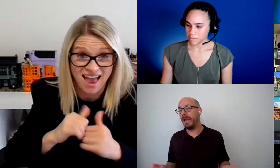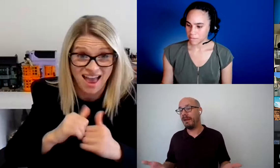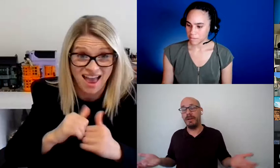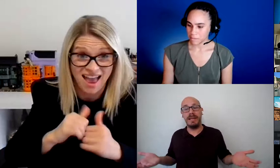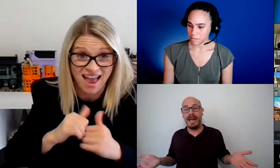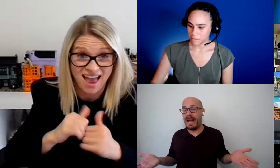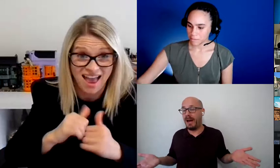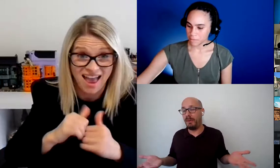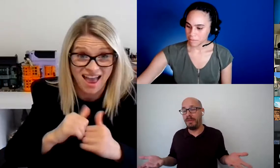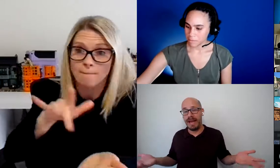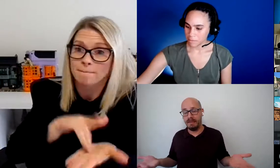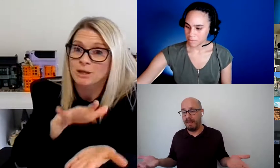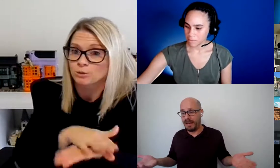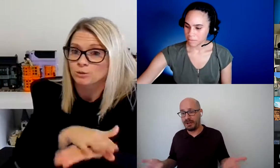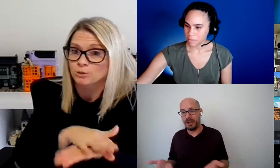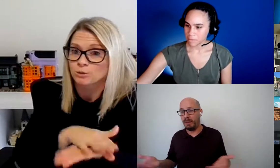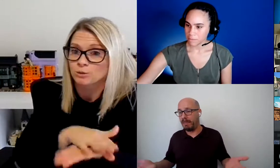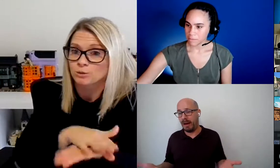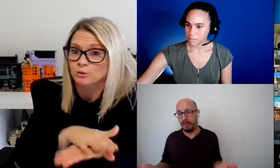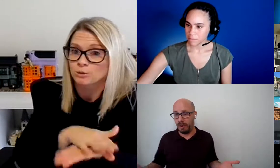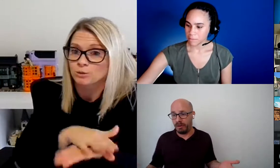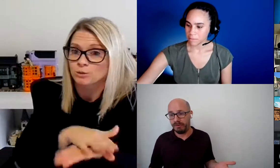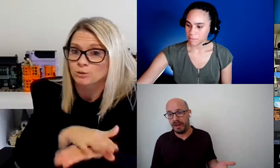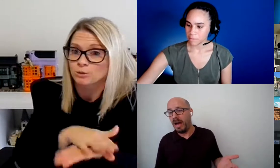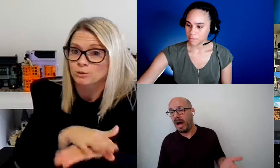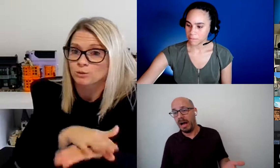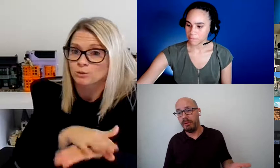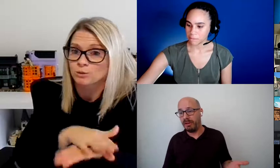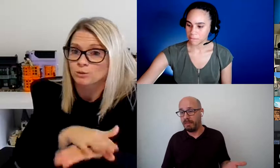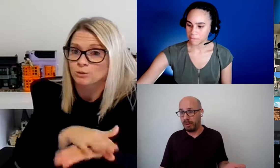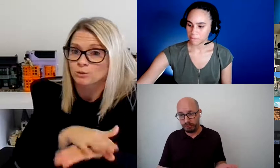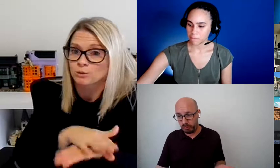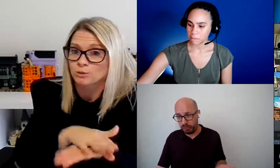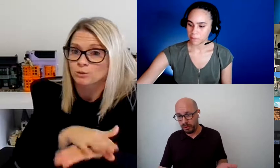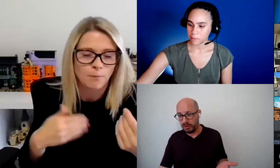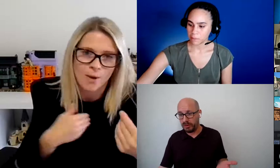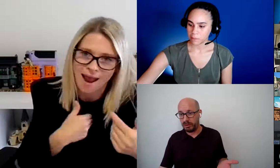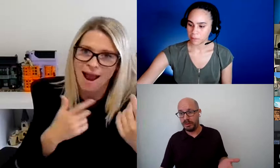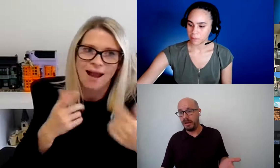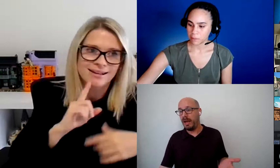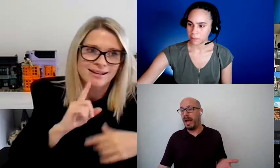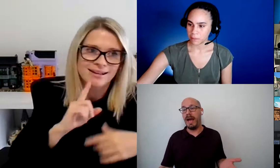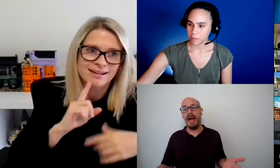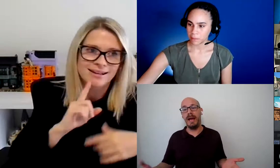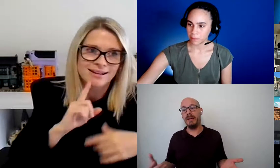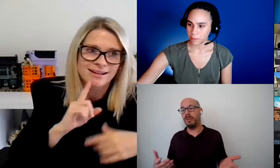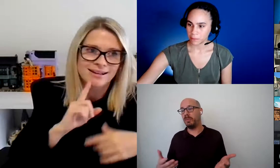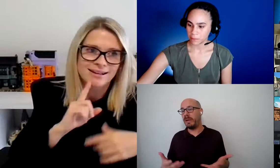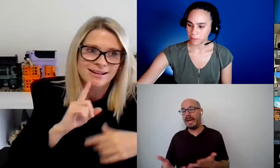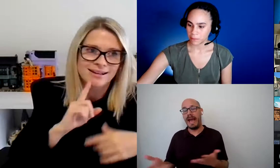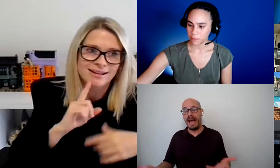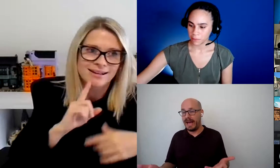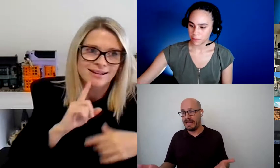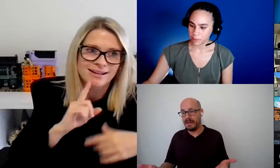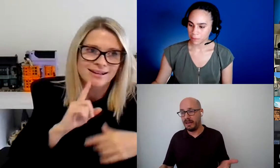And really how that managed to come about was I was in middle school school. And we had,